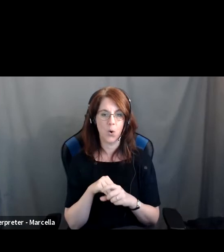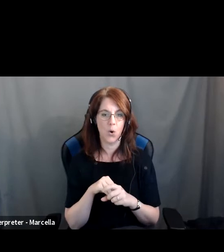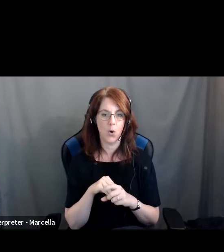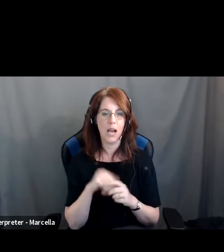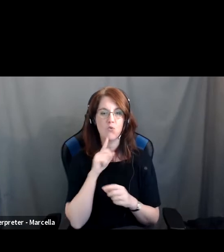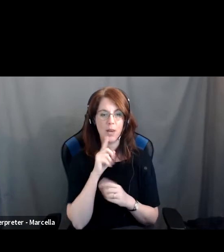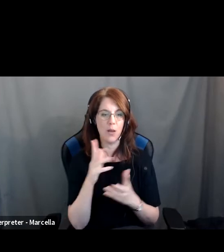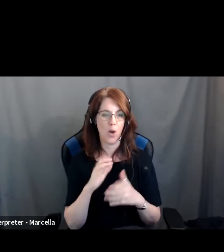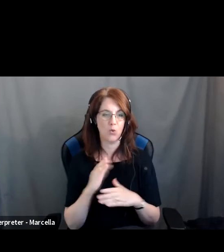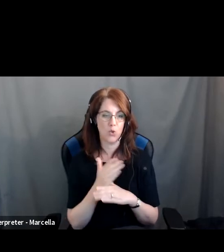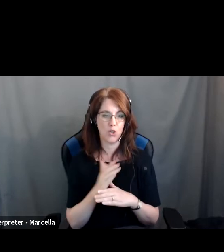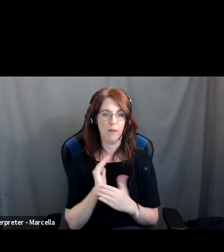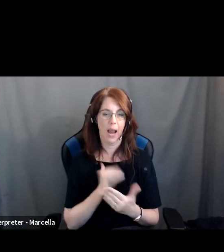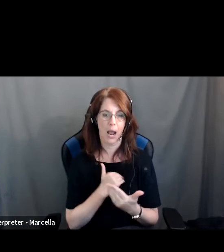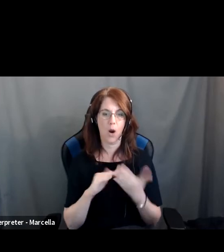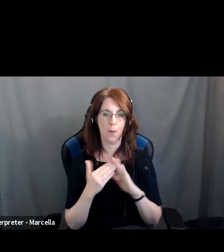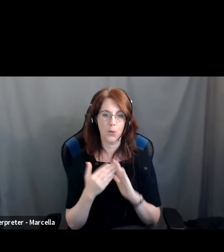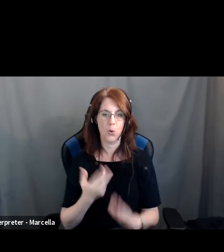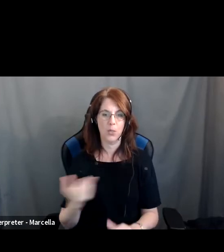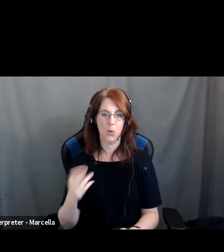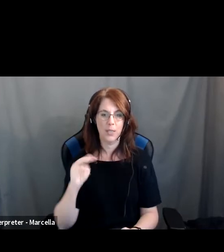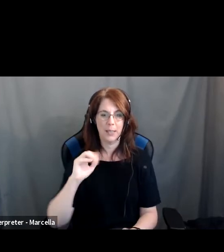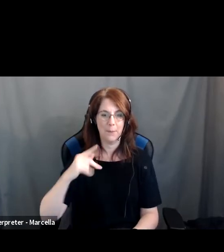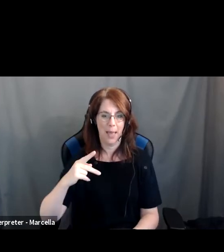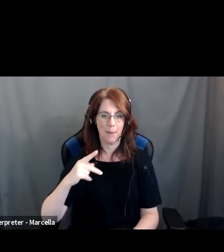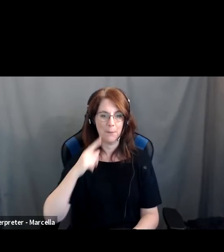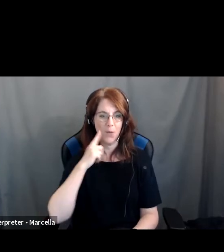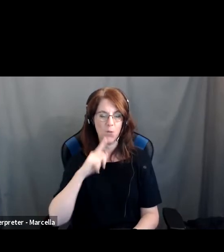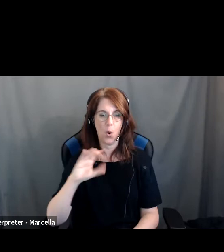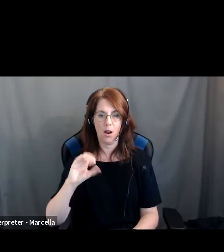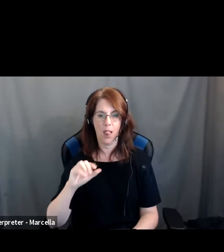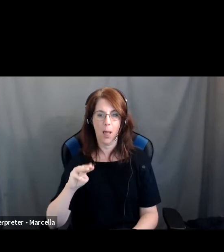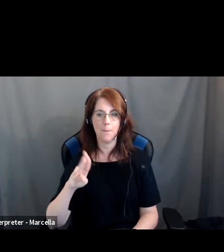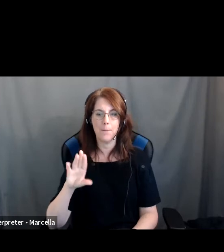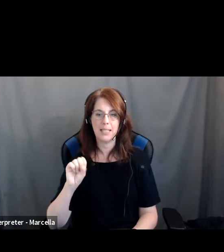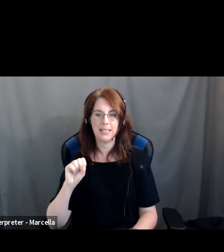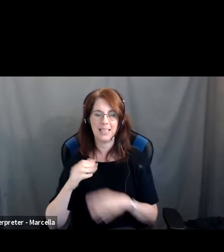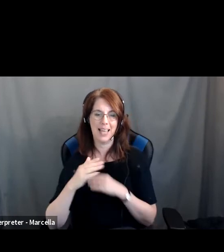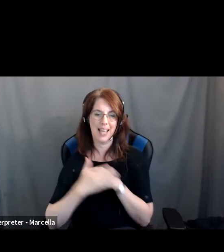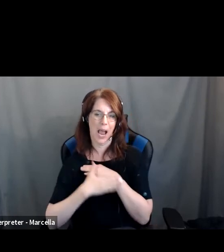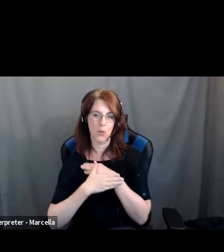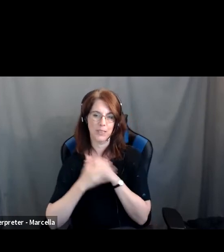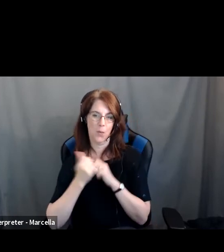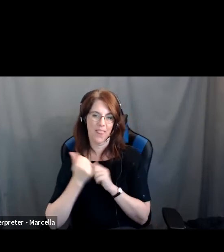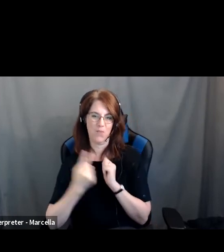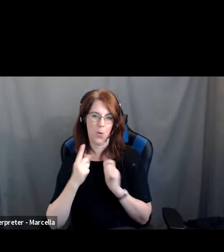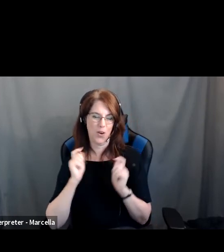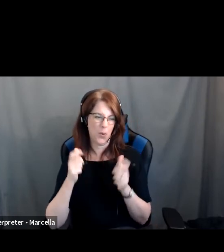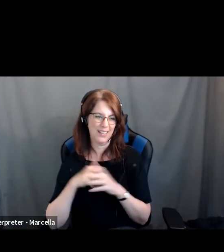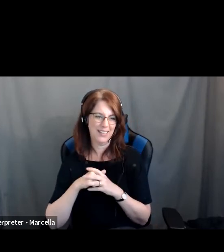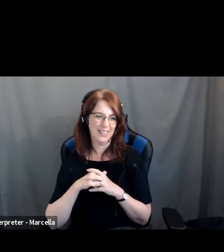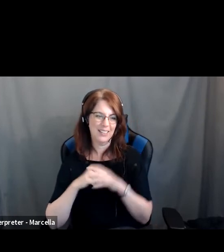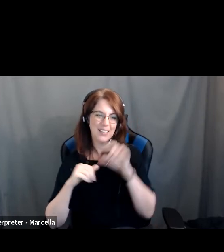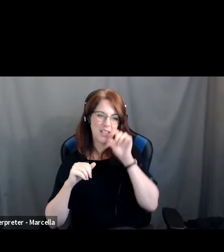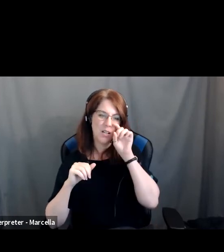really wanted to share our community resource map for Columbus County with everyone really quickly. So I'm going to do